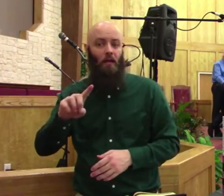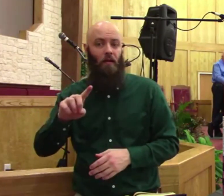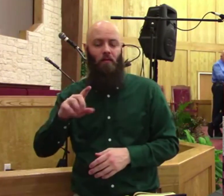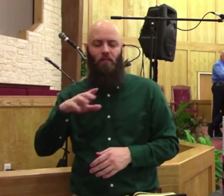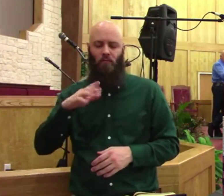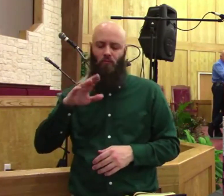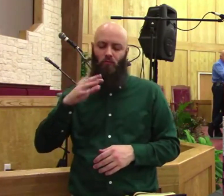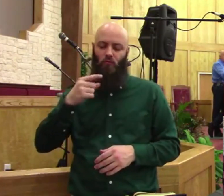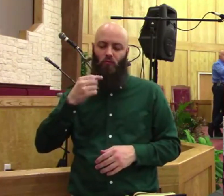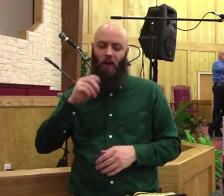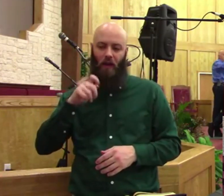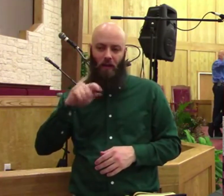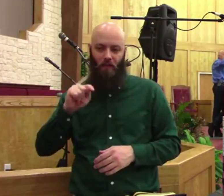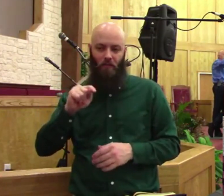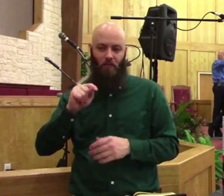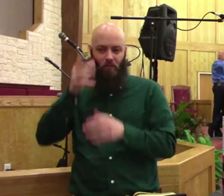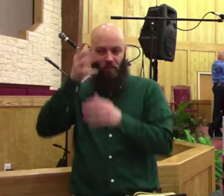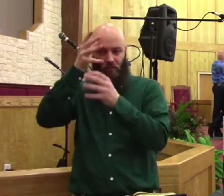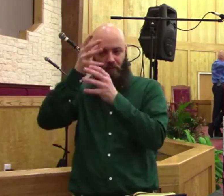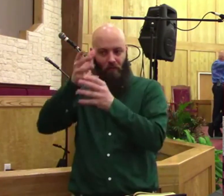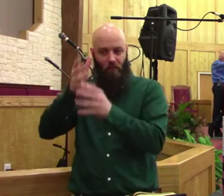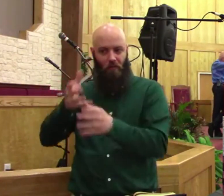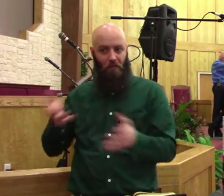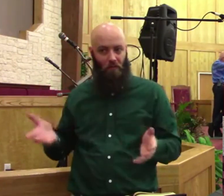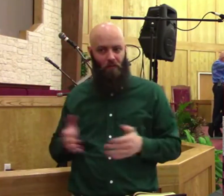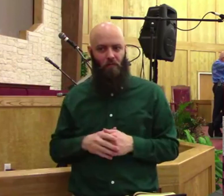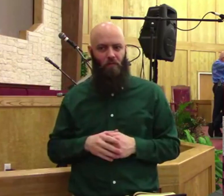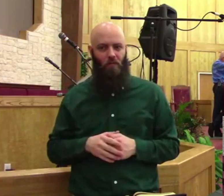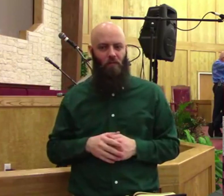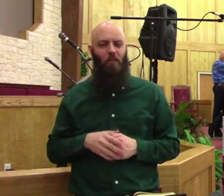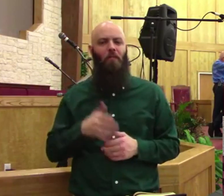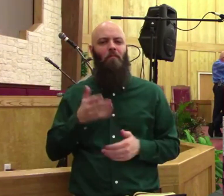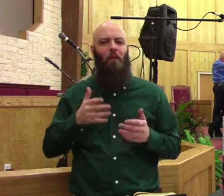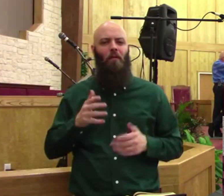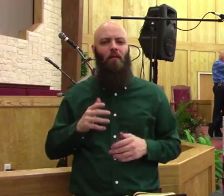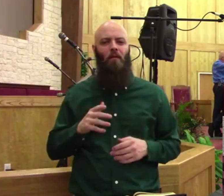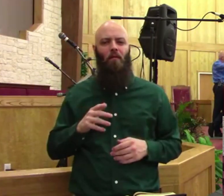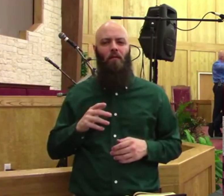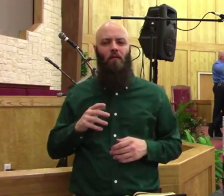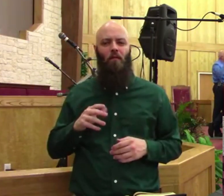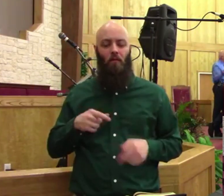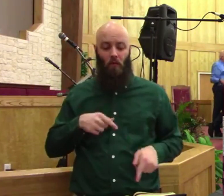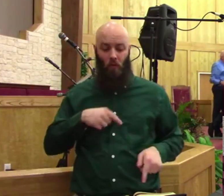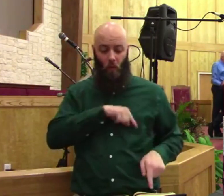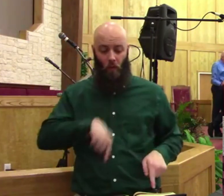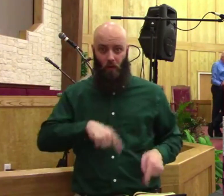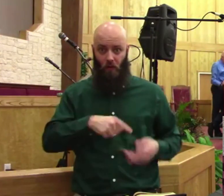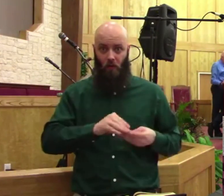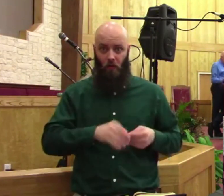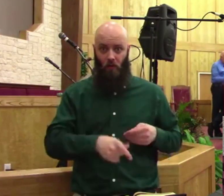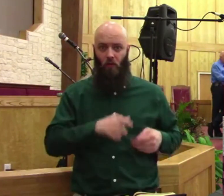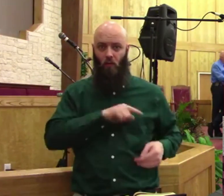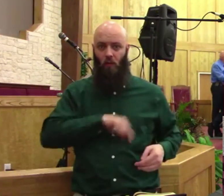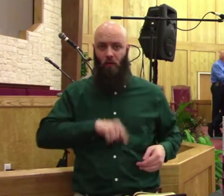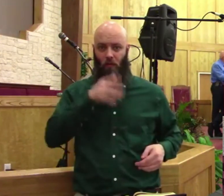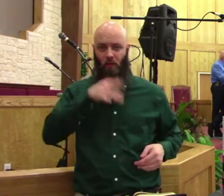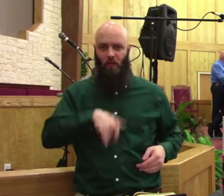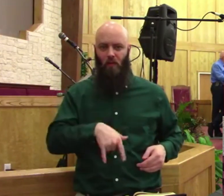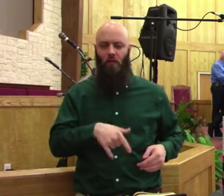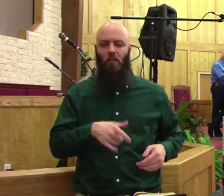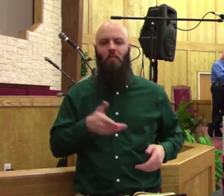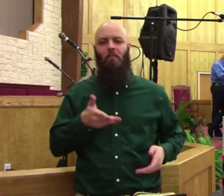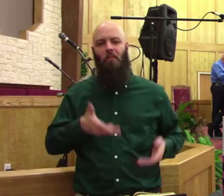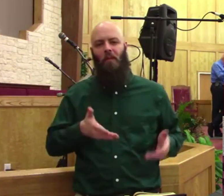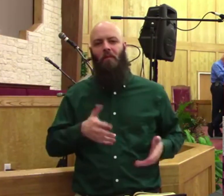queen mother is Nebuchadnezzar's daughter, who would be